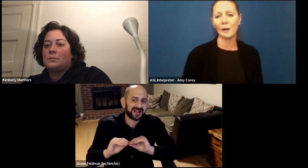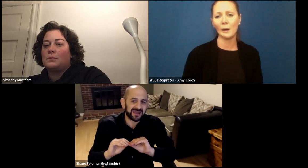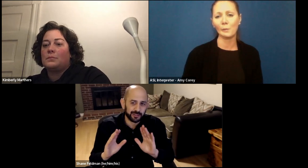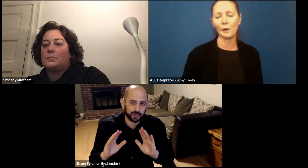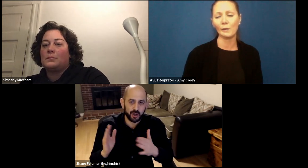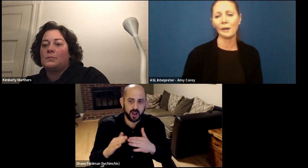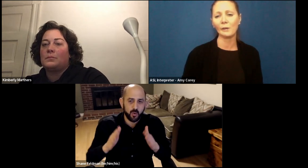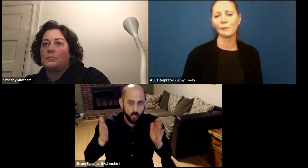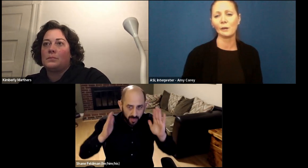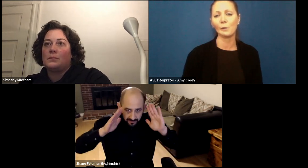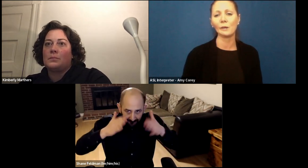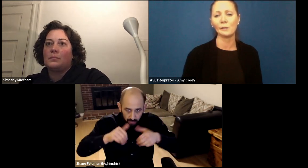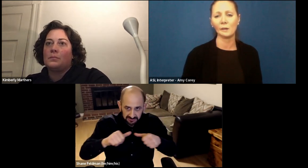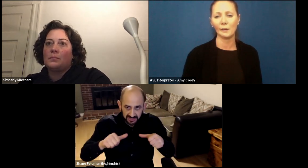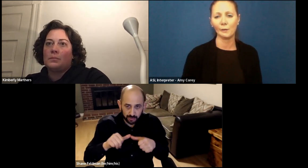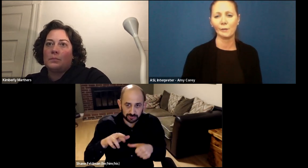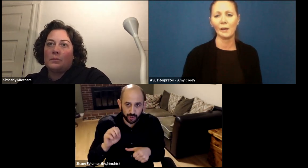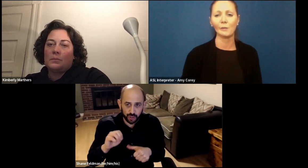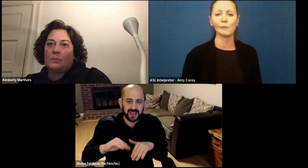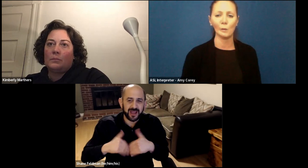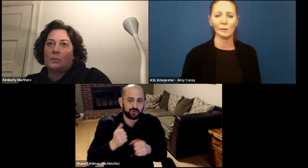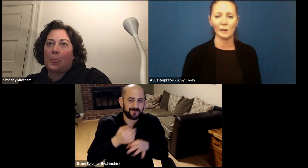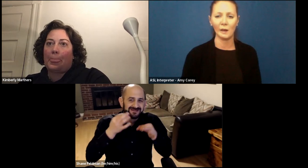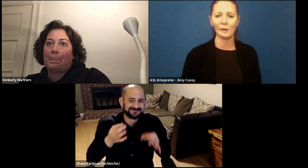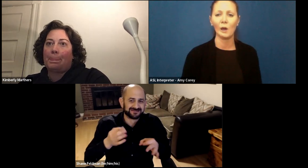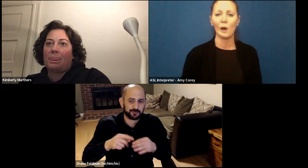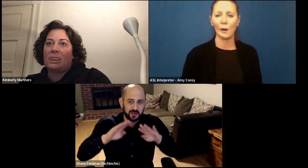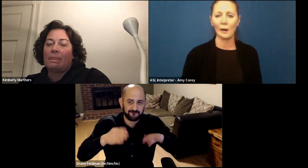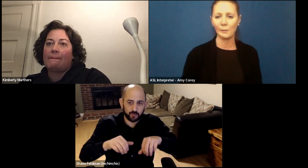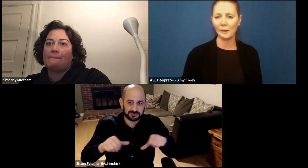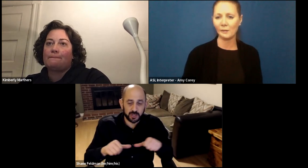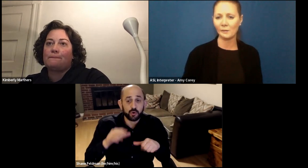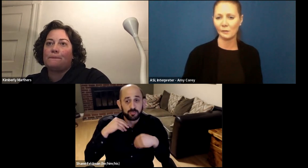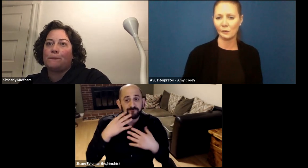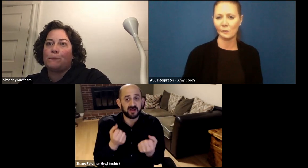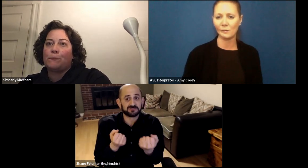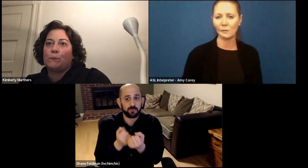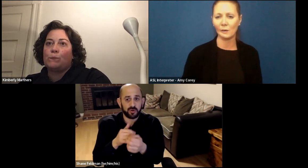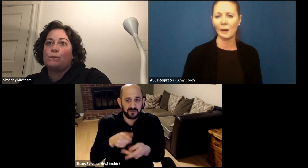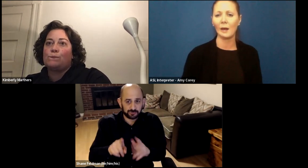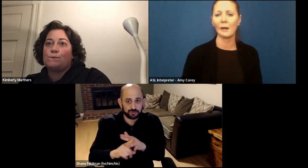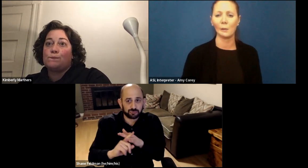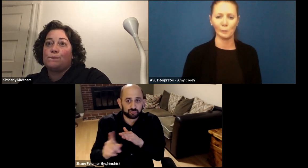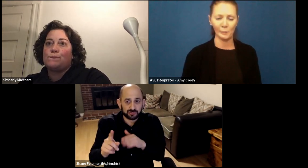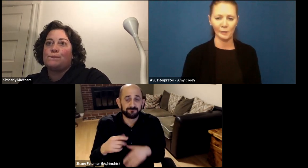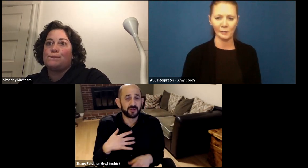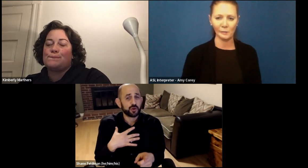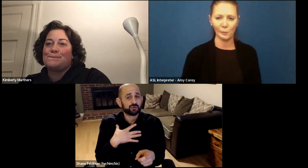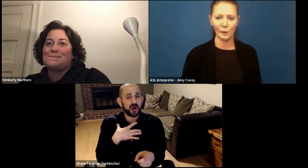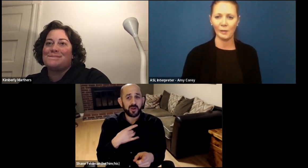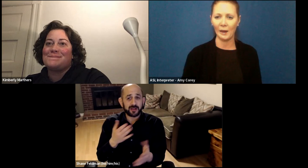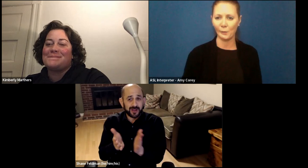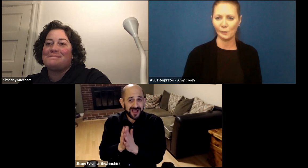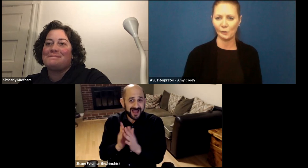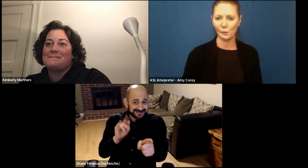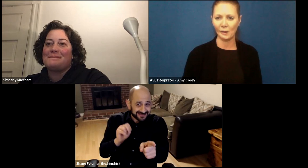priorities where I kind of feel we need to clarify and focus on are how to make decisions, and I will be providing support